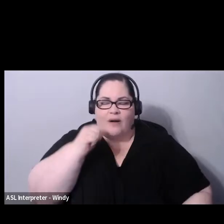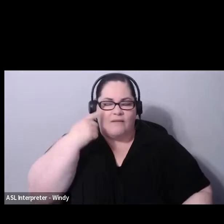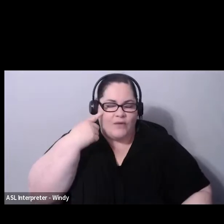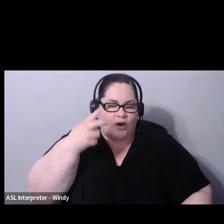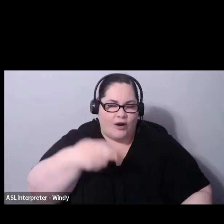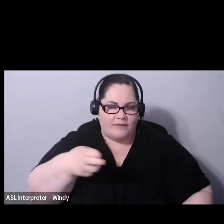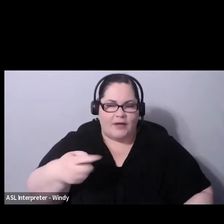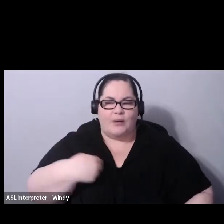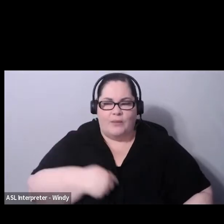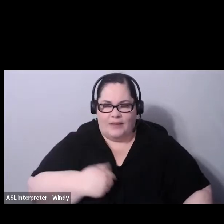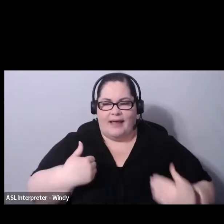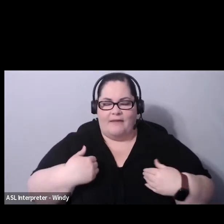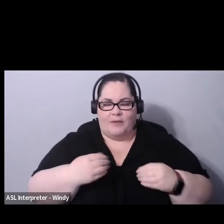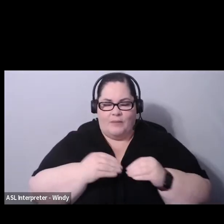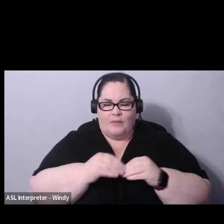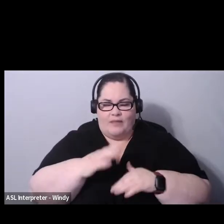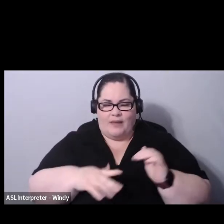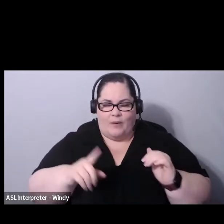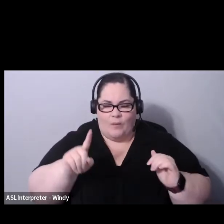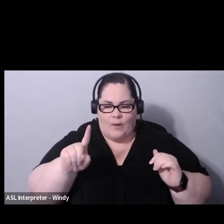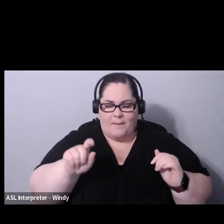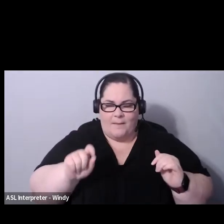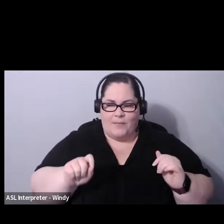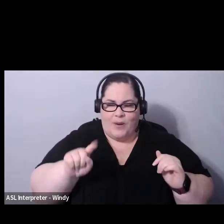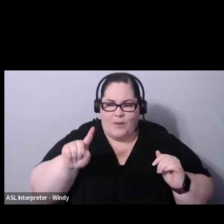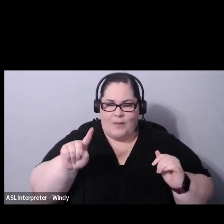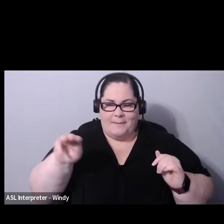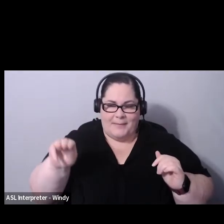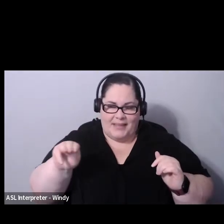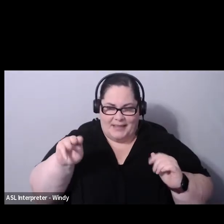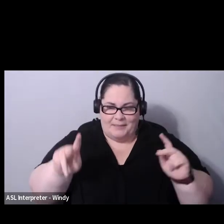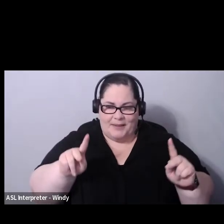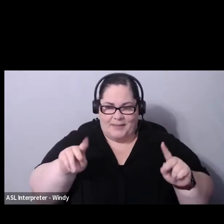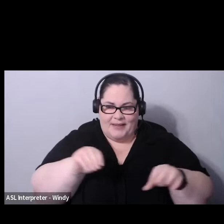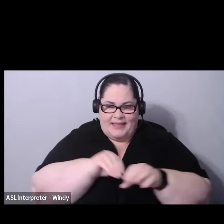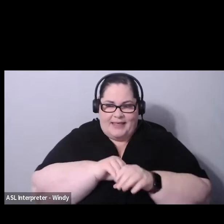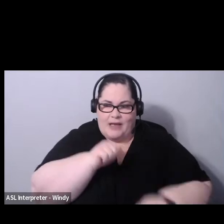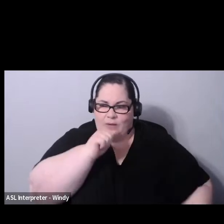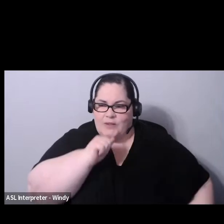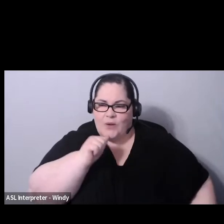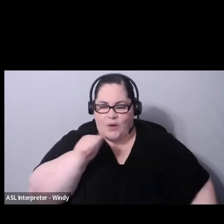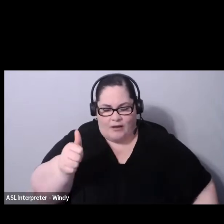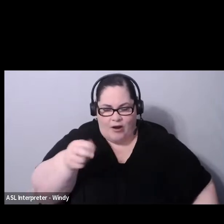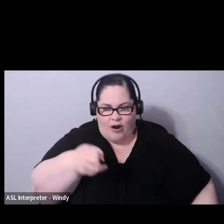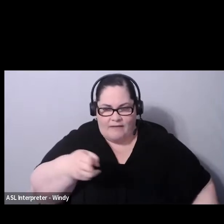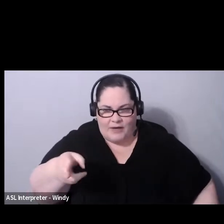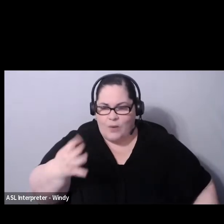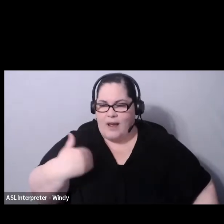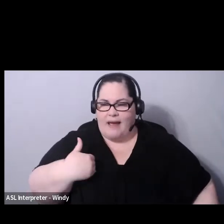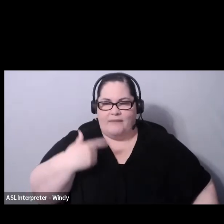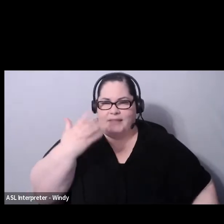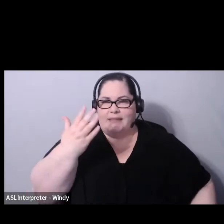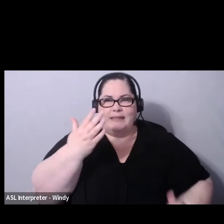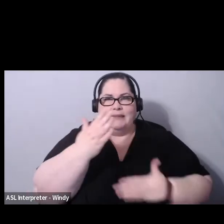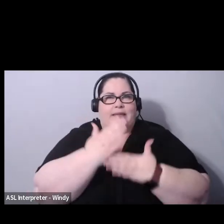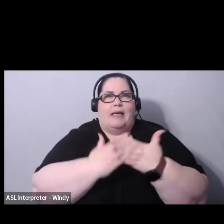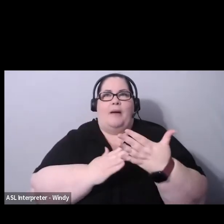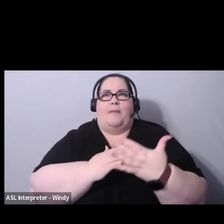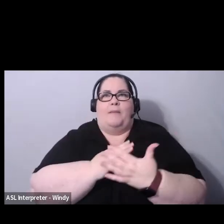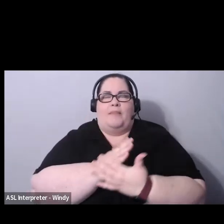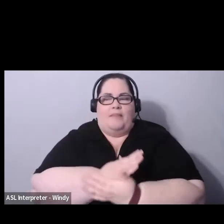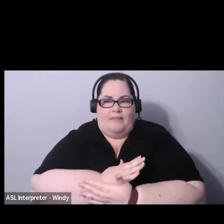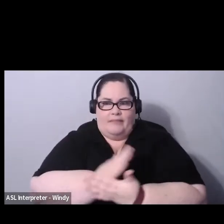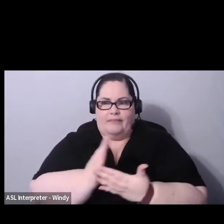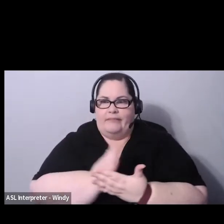we have more than 1.1 million people in our state that are hard of hearing or have some varying levels of hearing